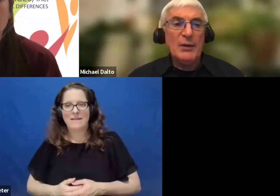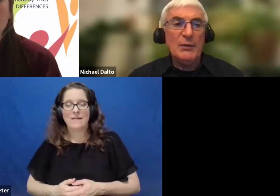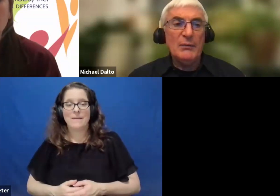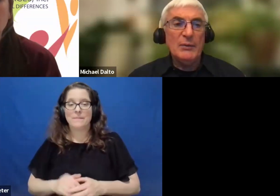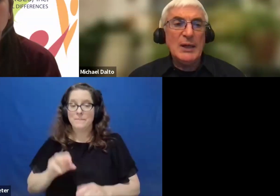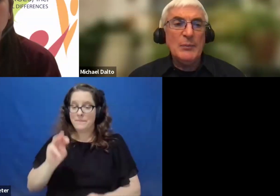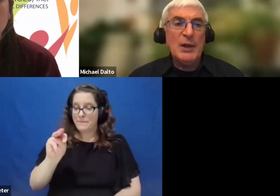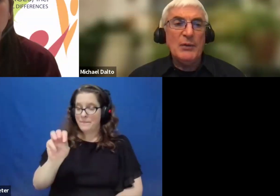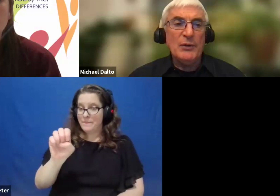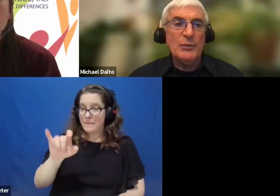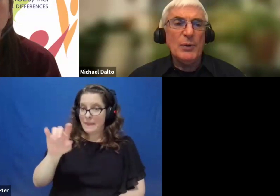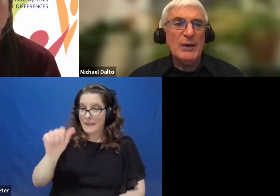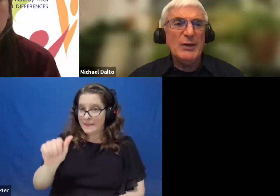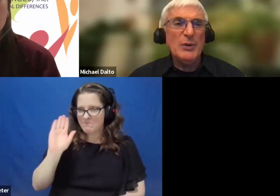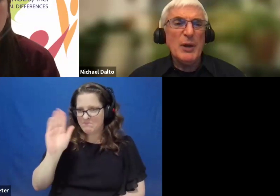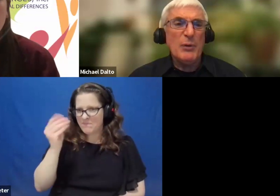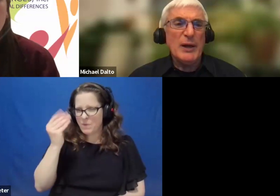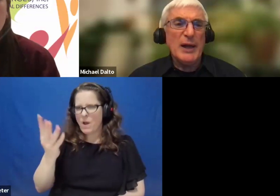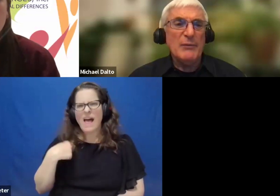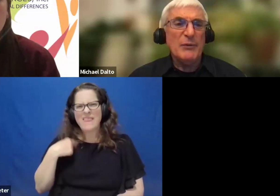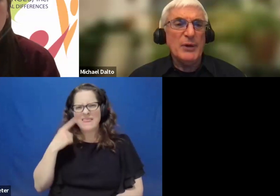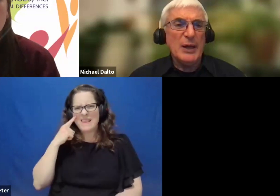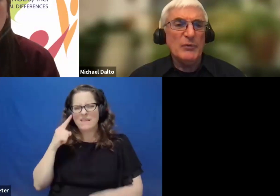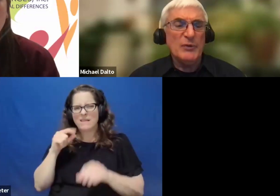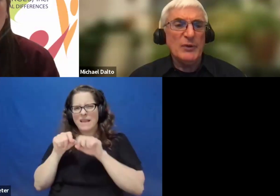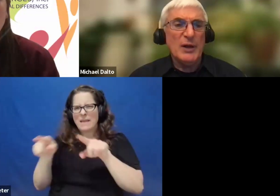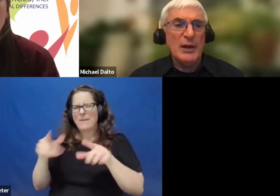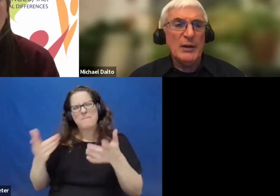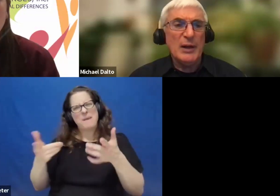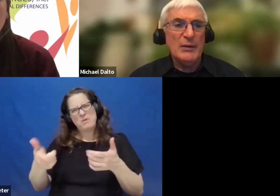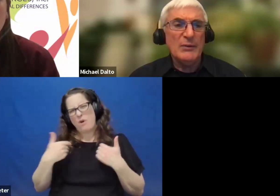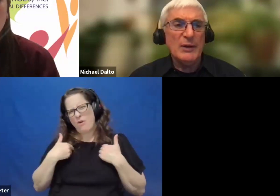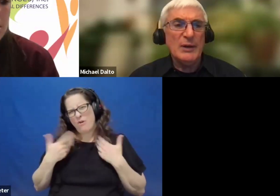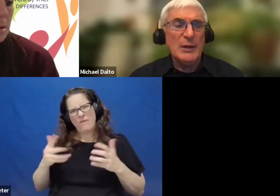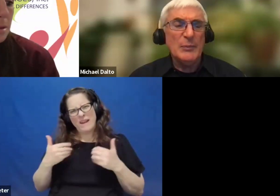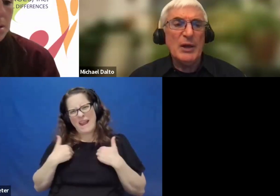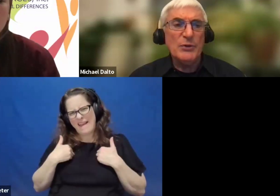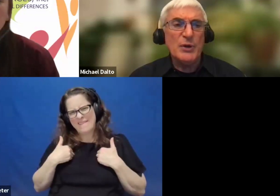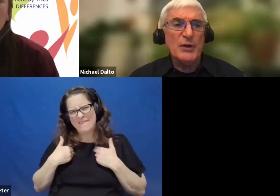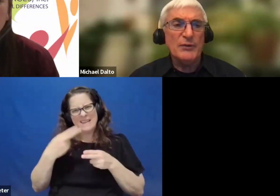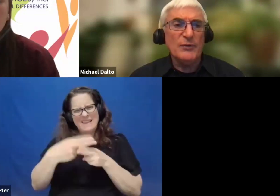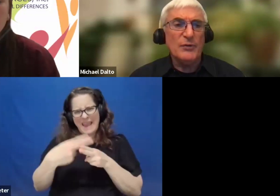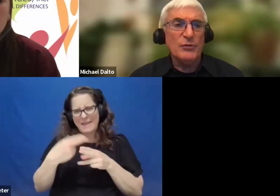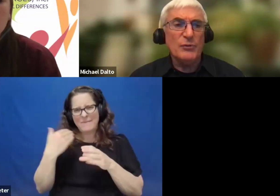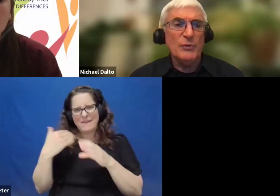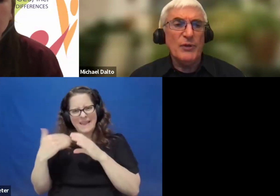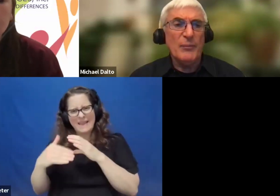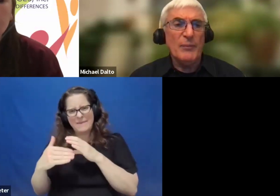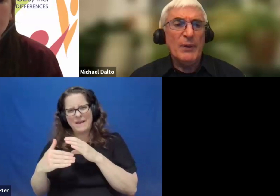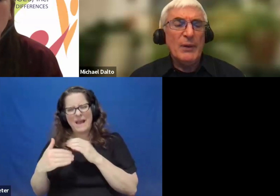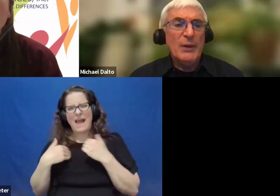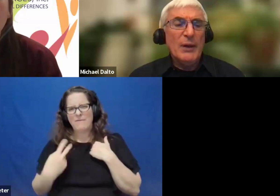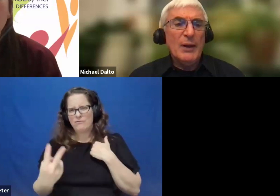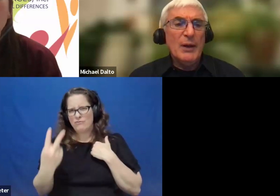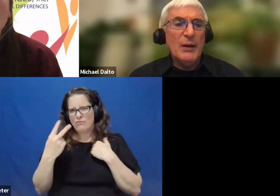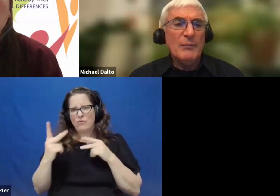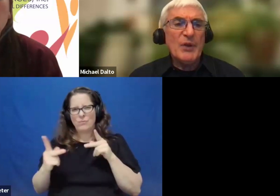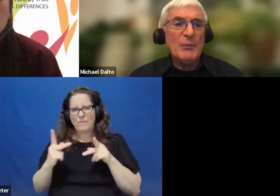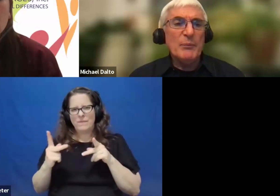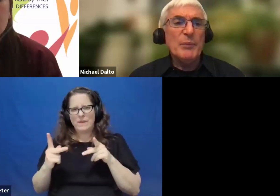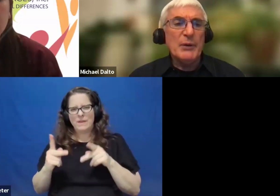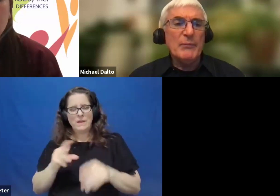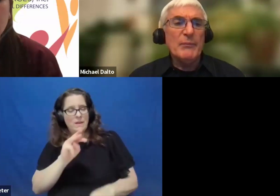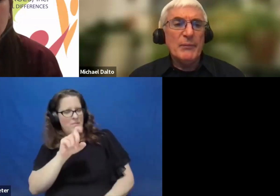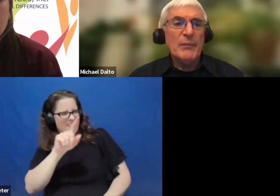Melissa, I'll email you. Well, I think you may already have their names and email addresses. There are two of them. Okay, will